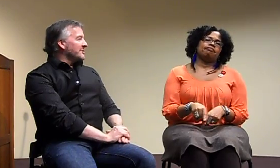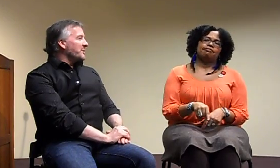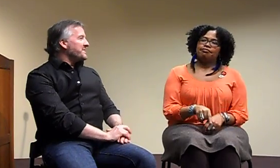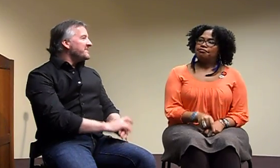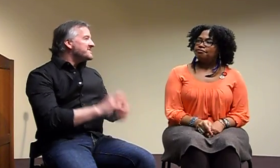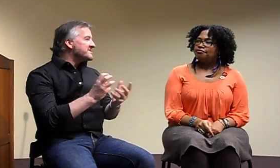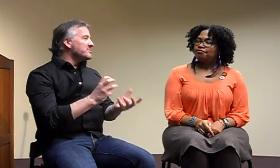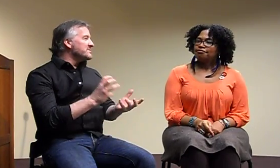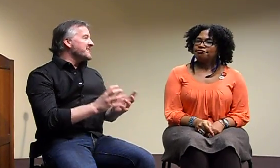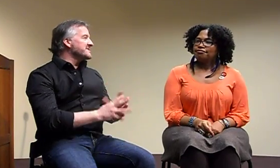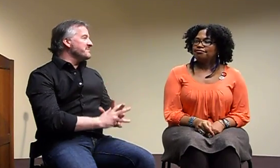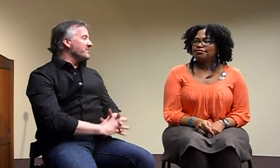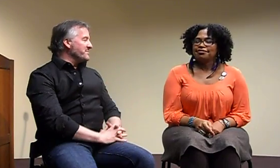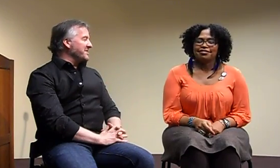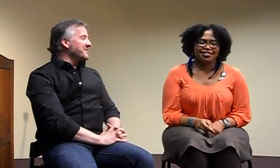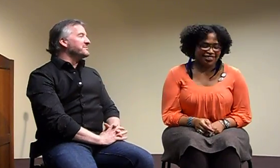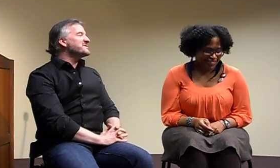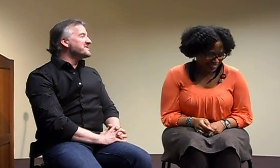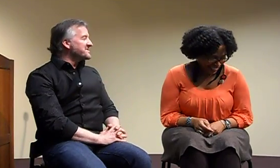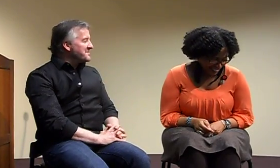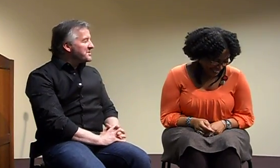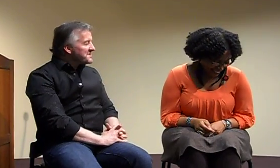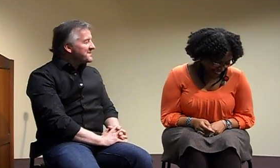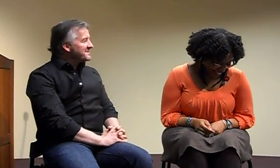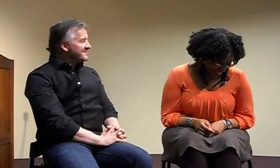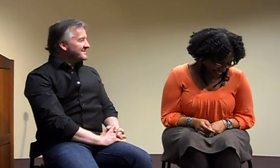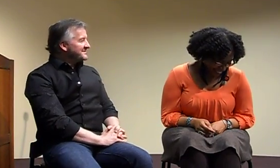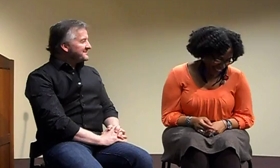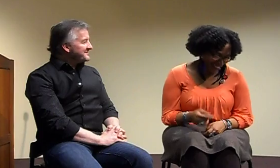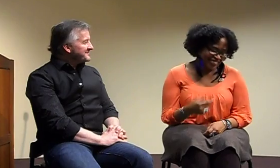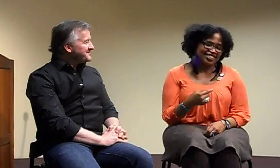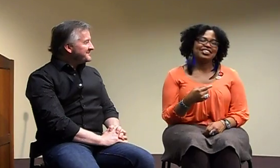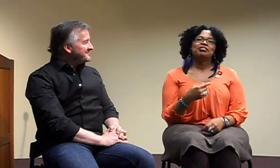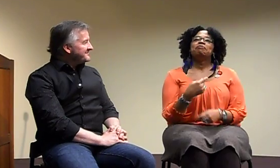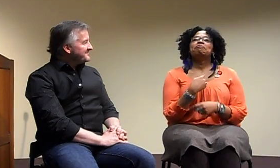Although I think he still resents me for making him listen to so much of it.